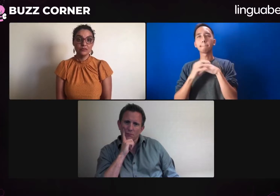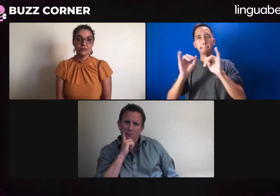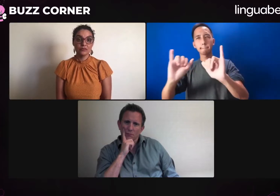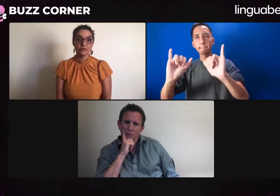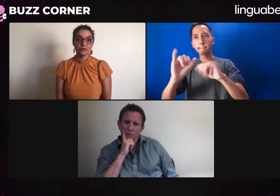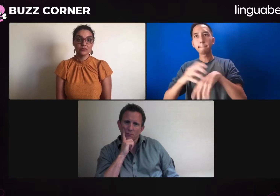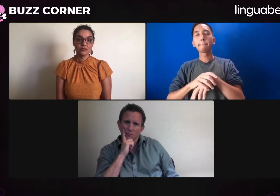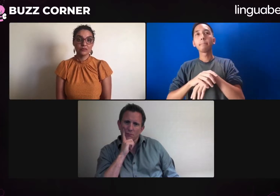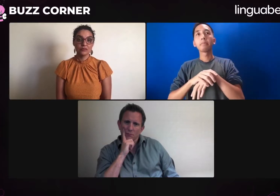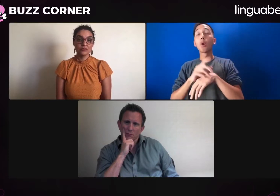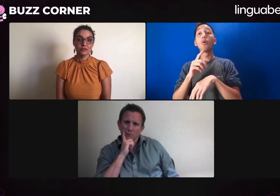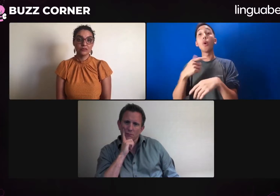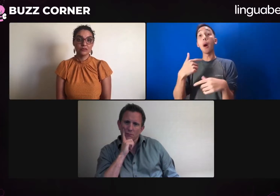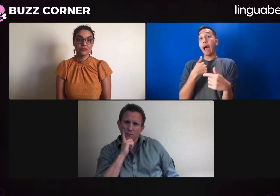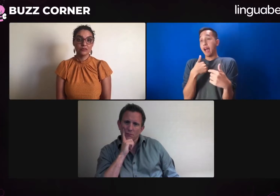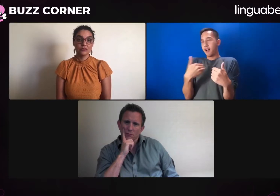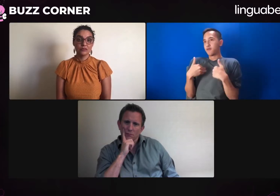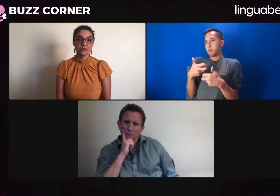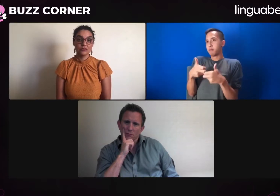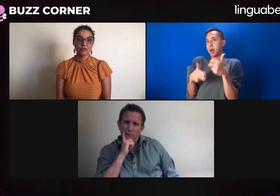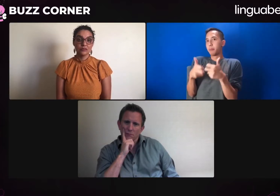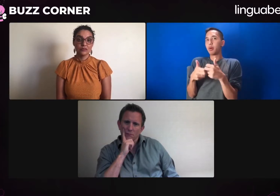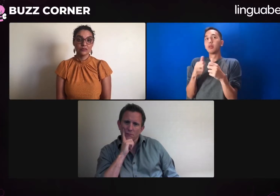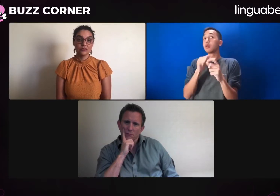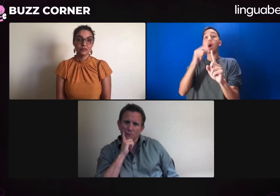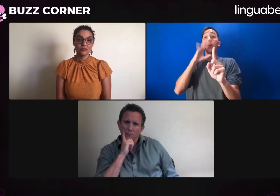for you in this program. And I thought,